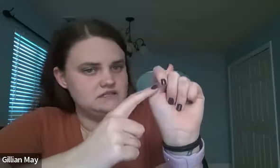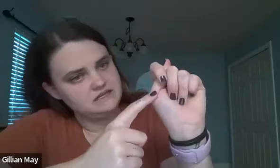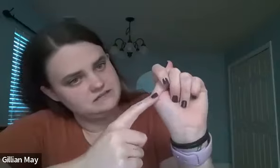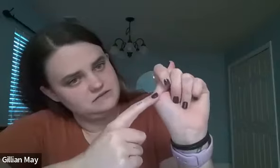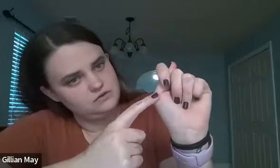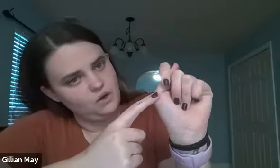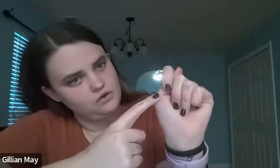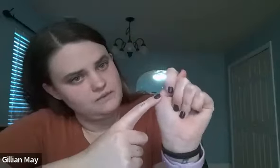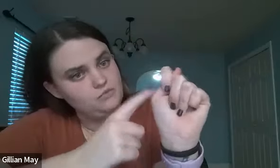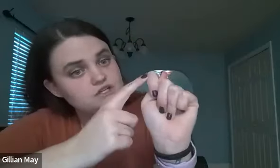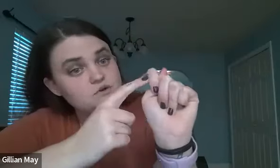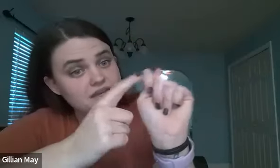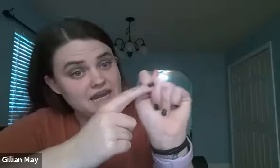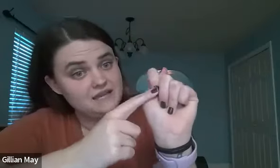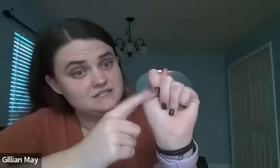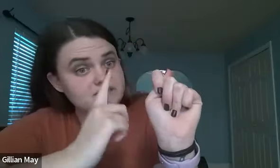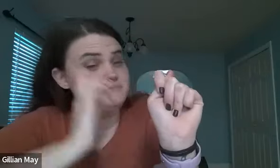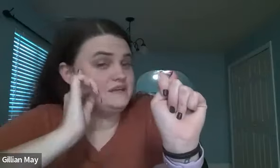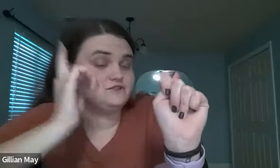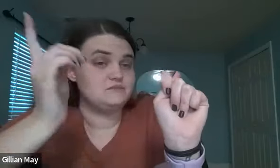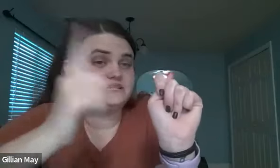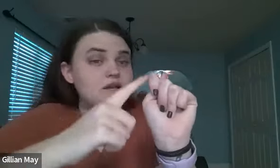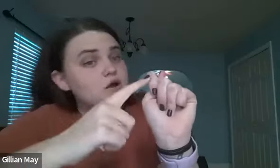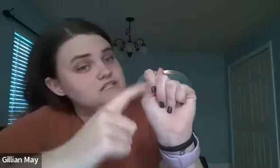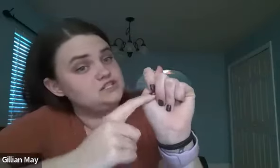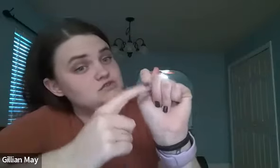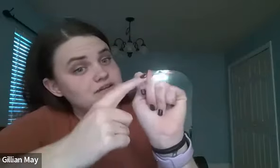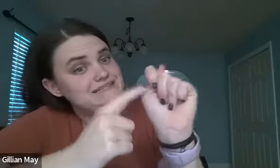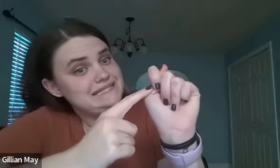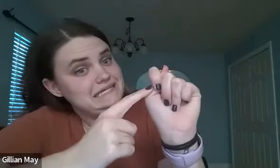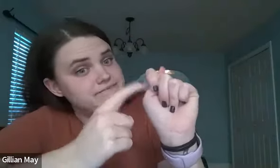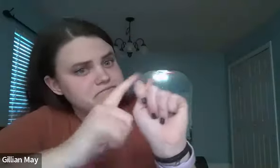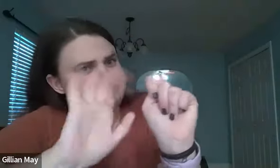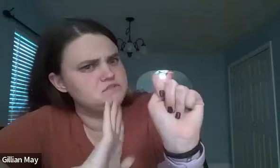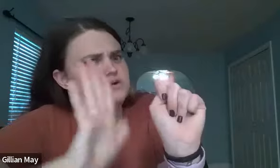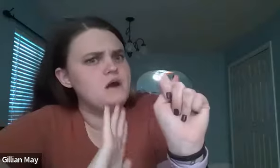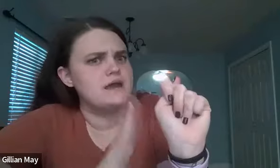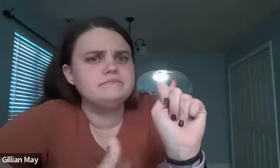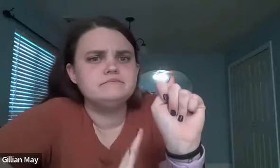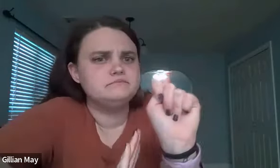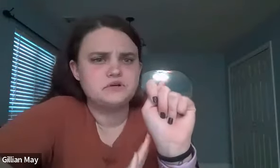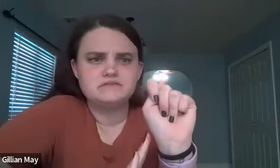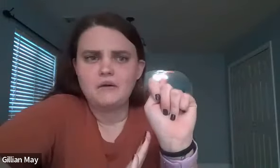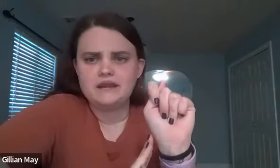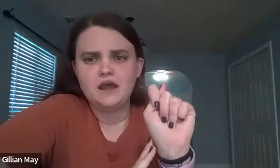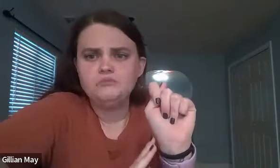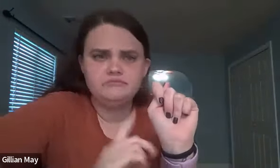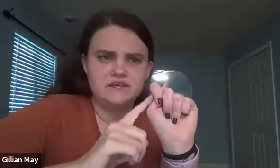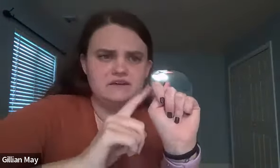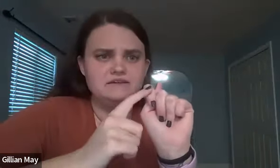like it looks more like an X, but to me, for some reason, I'm like, oh, it's just a crooked T. Don't know why, but that way to help think of it is